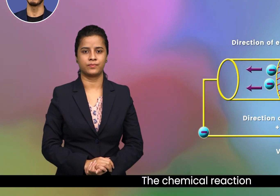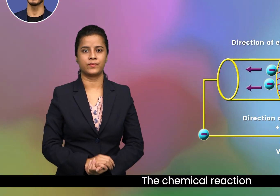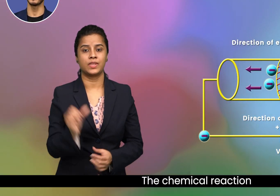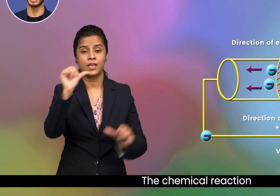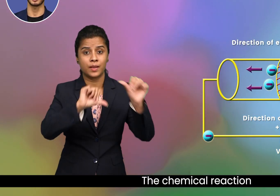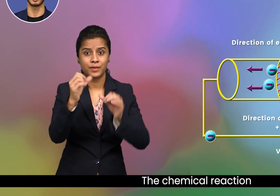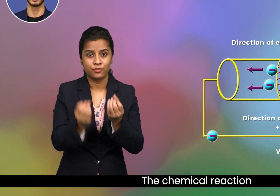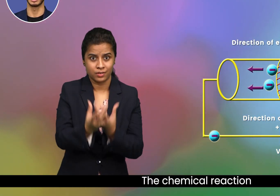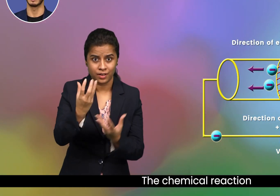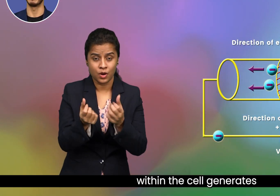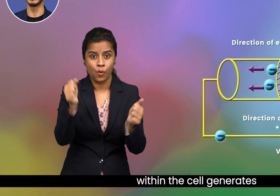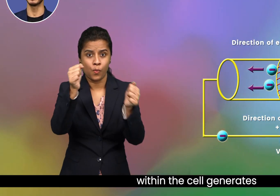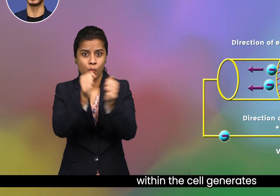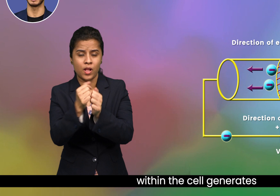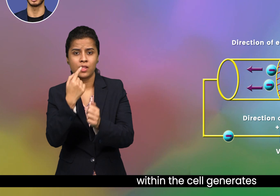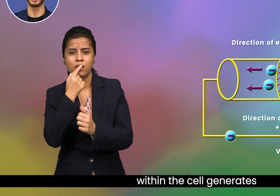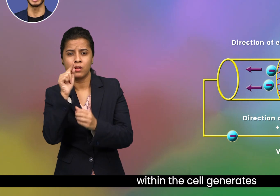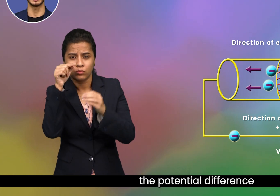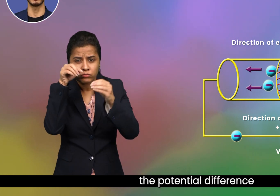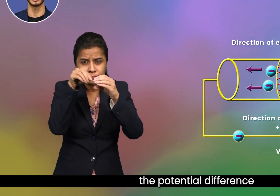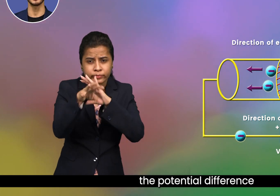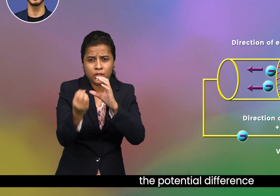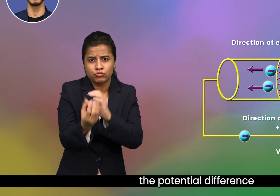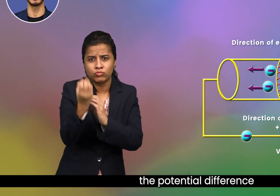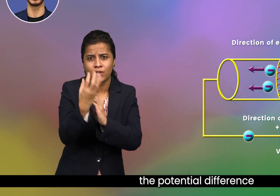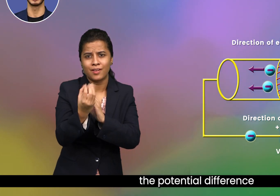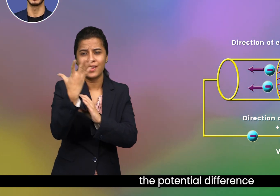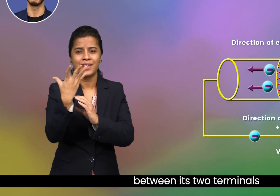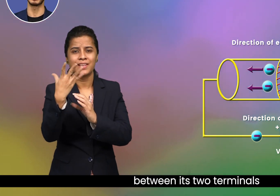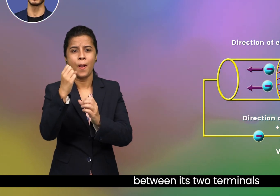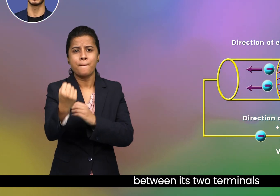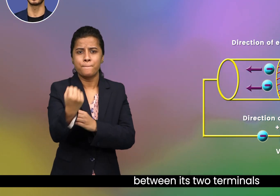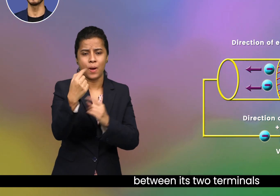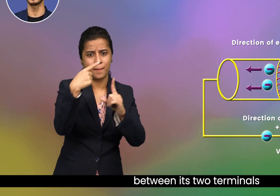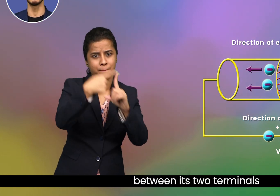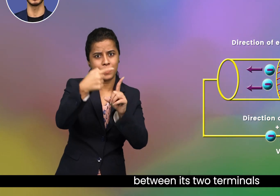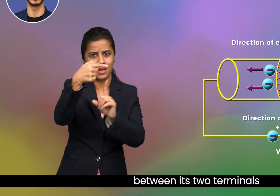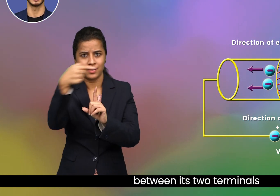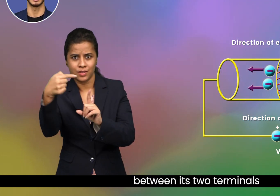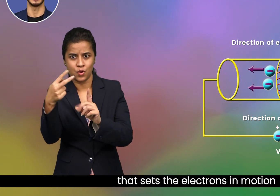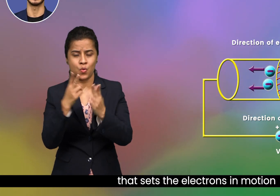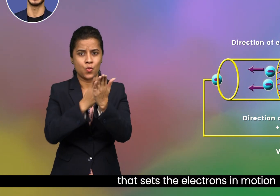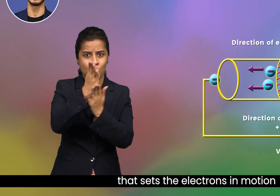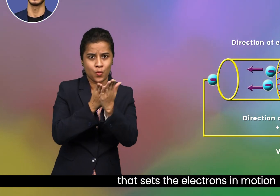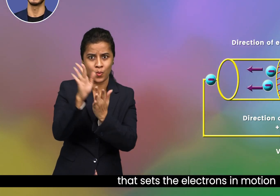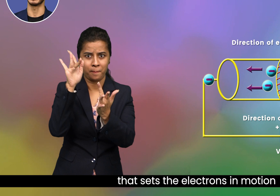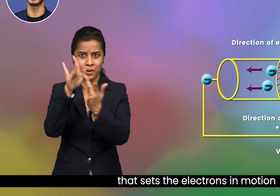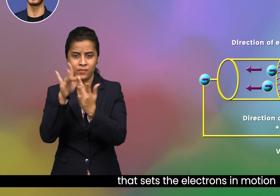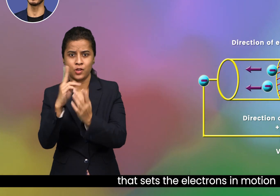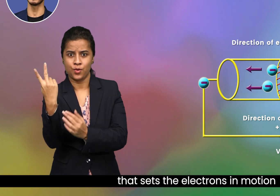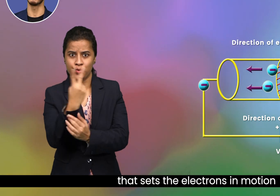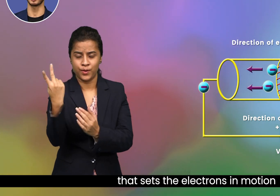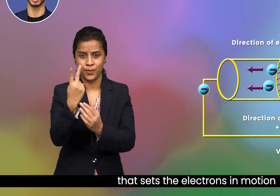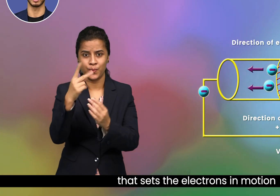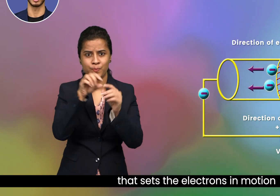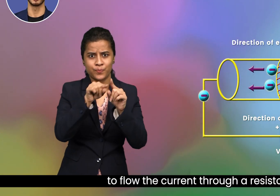The chemical reaction within the cell generates the potential difference between its two terminals that sets the